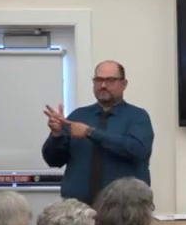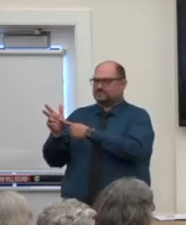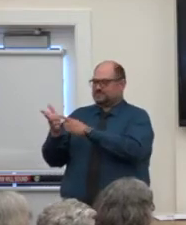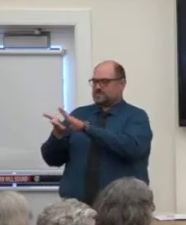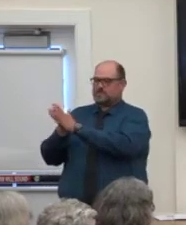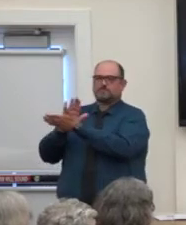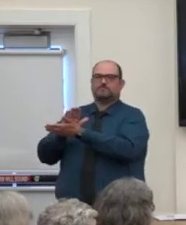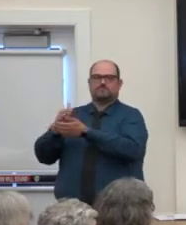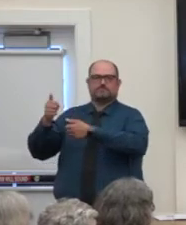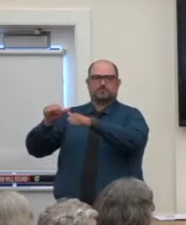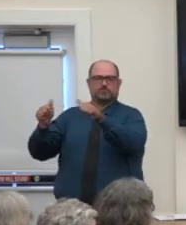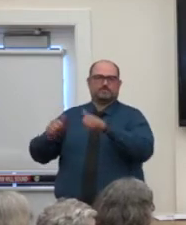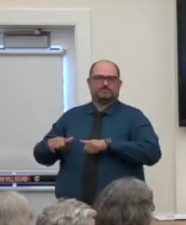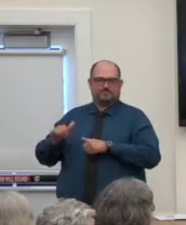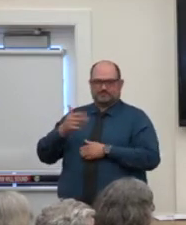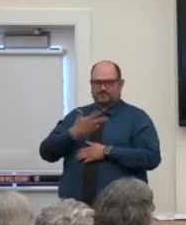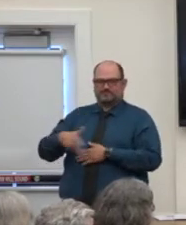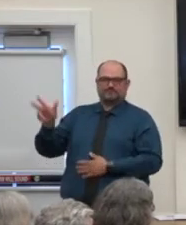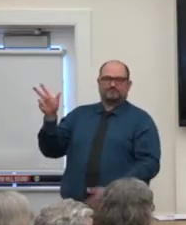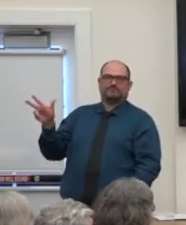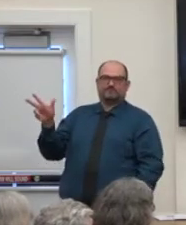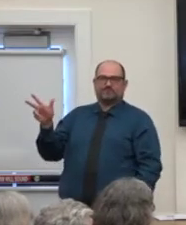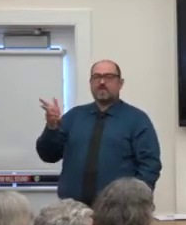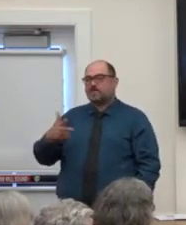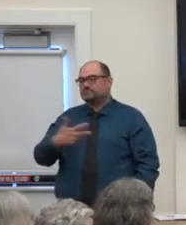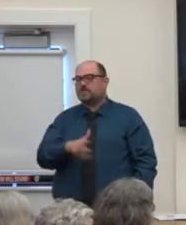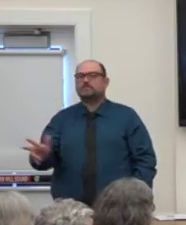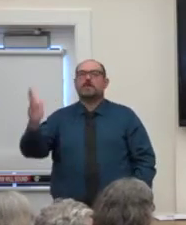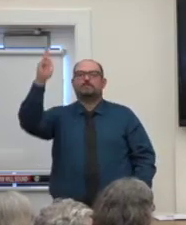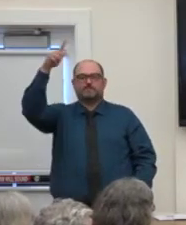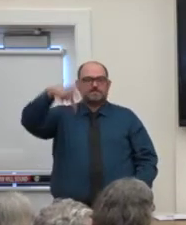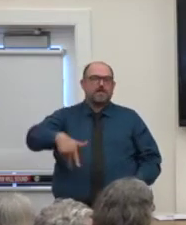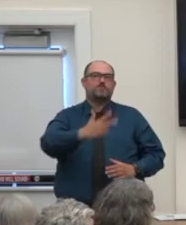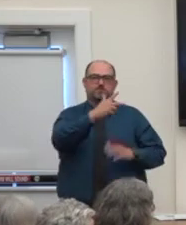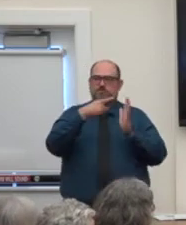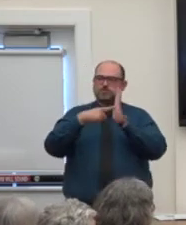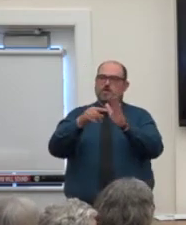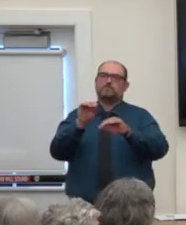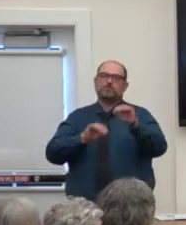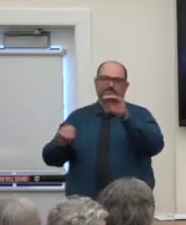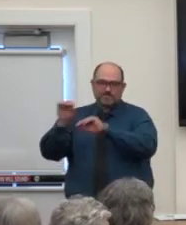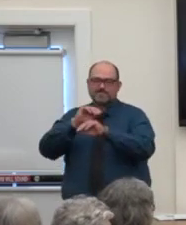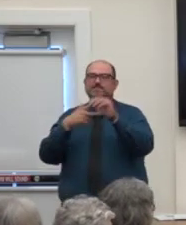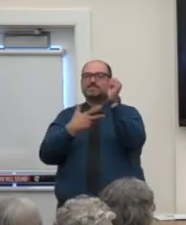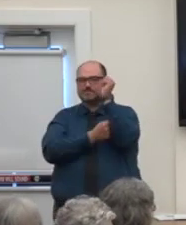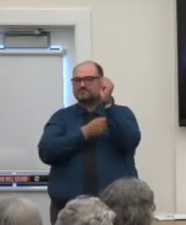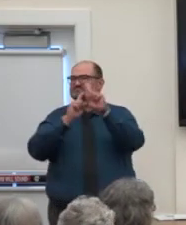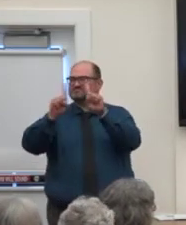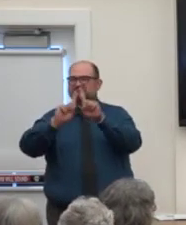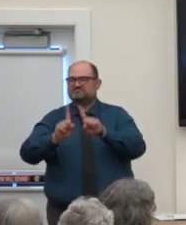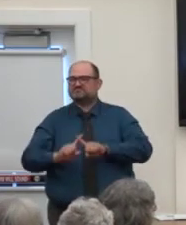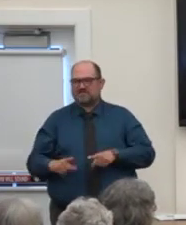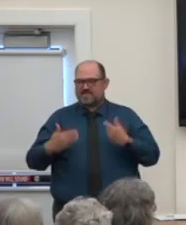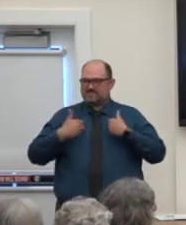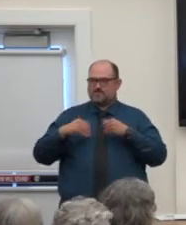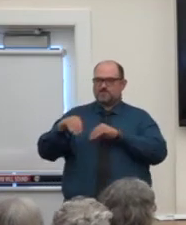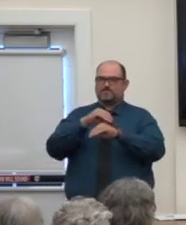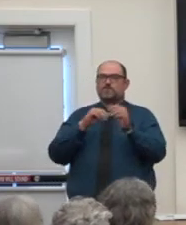make the car go up and down hills, or go into trees, or, you know, you can make two of them race each